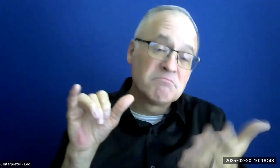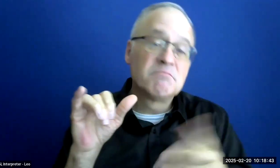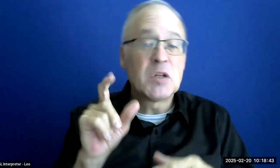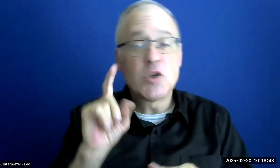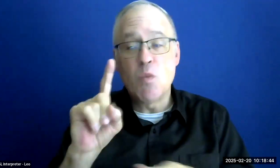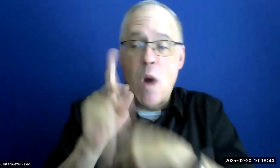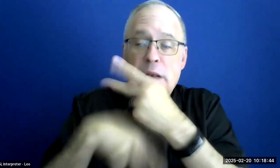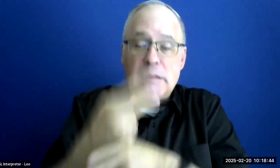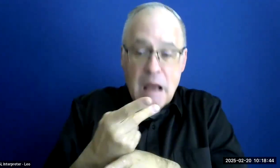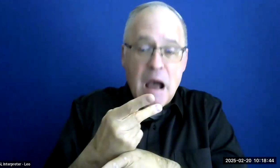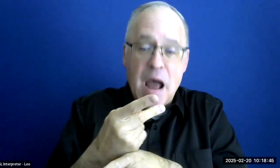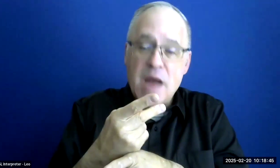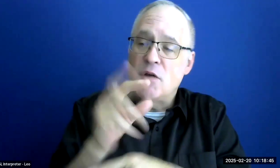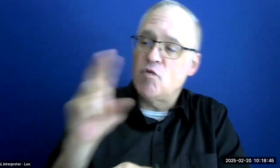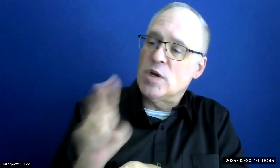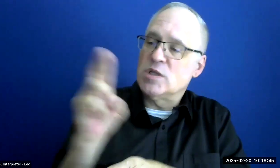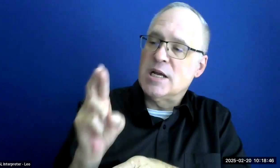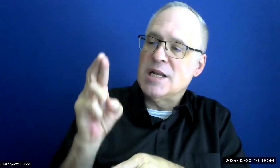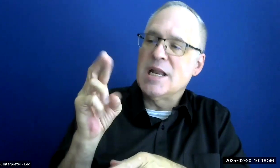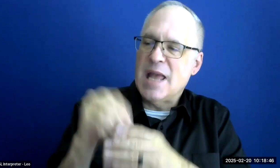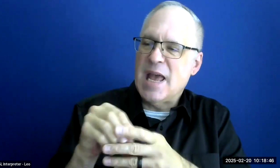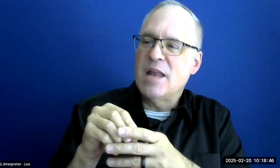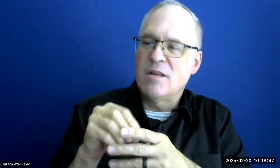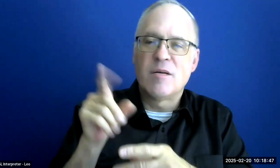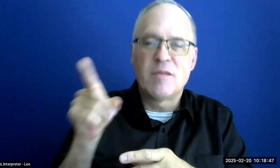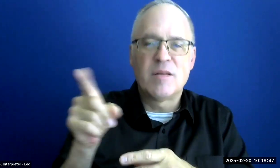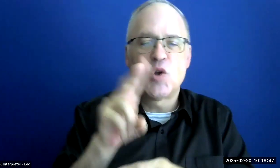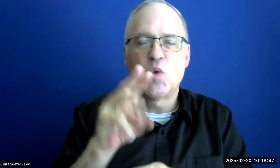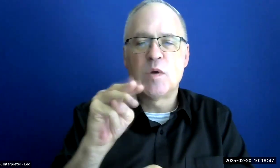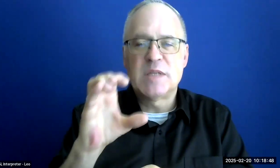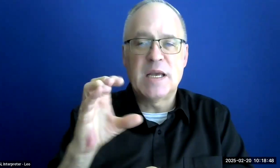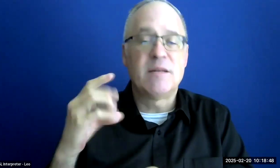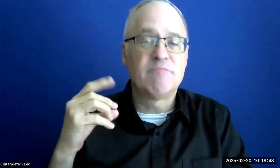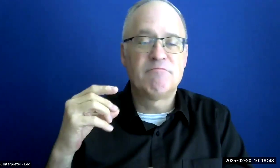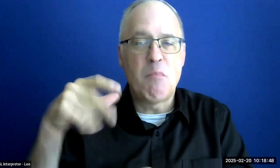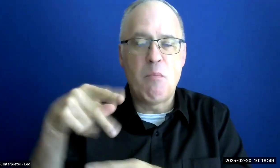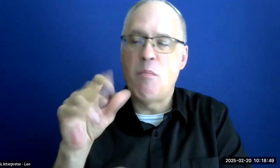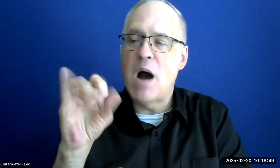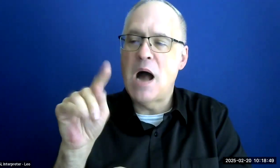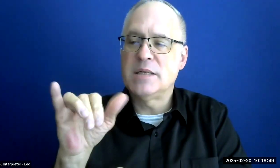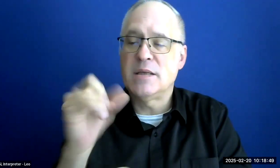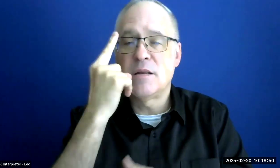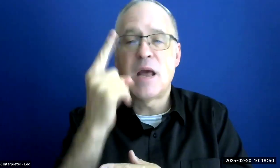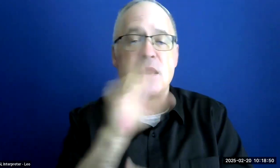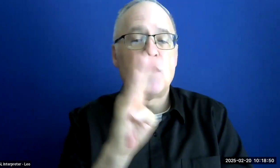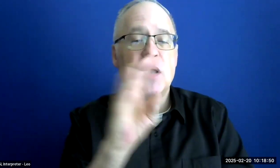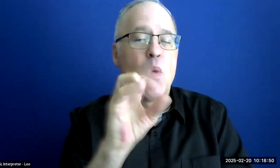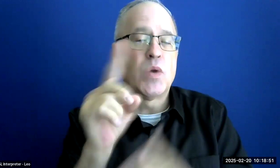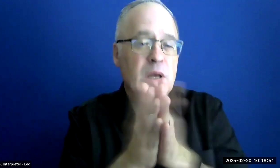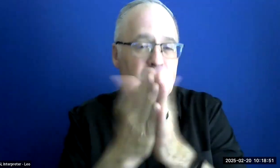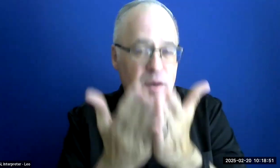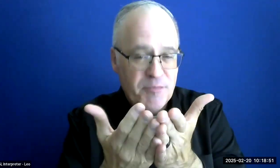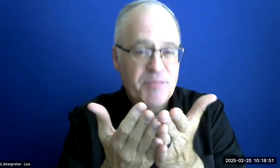of regionalization in United Methodist polity. The Book of Discipline refers to annual conferences as